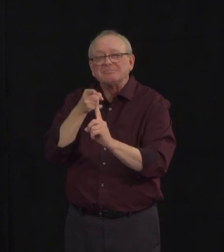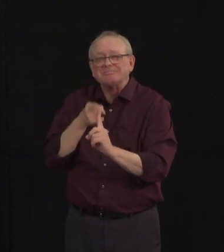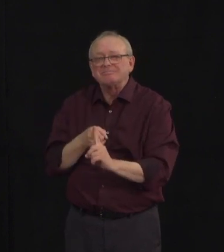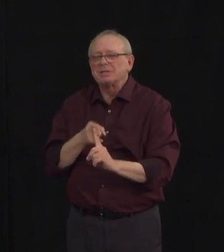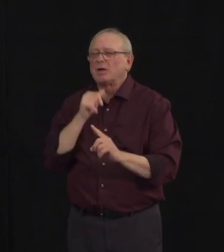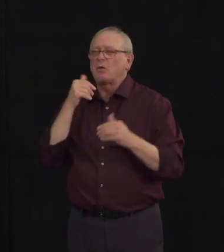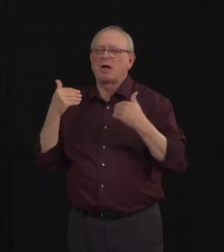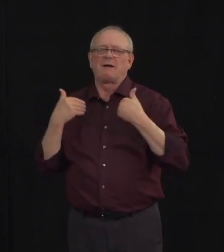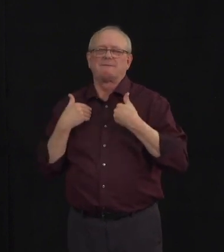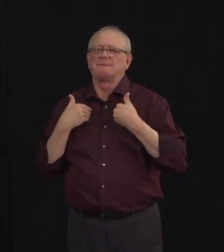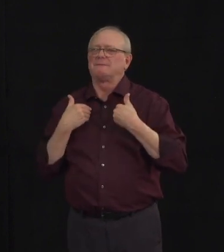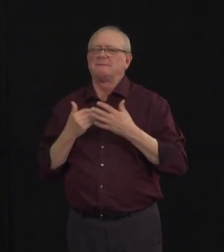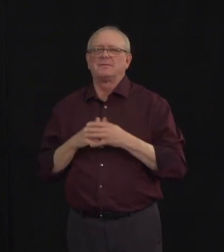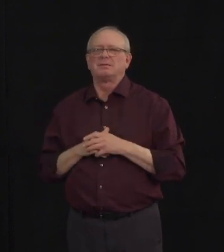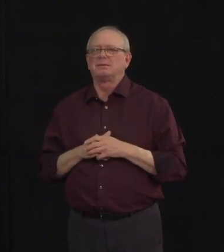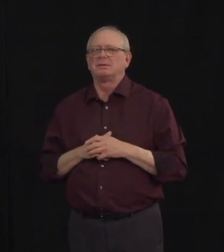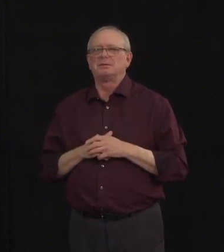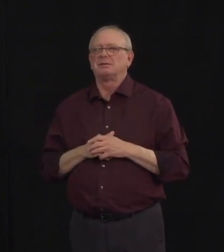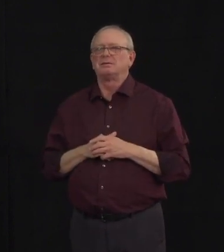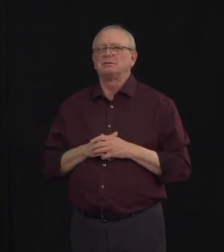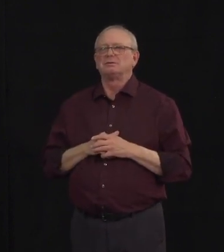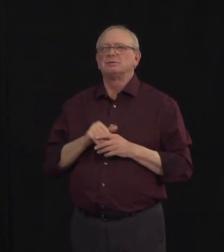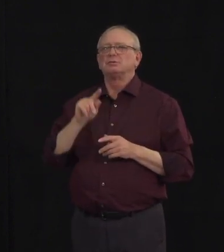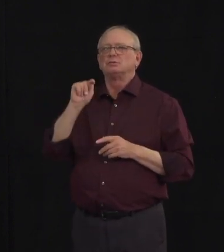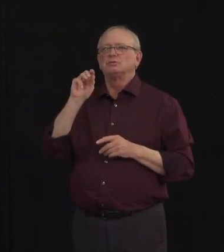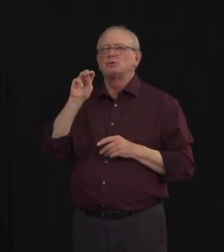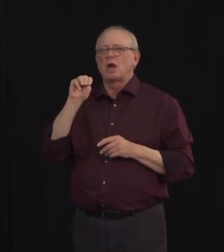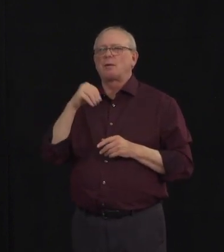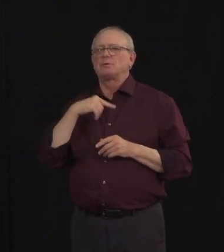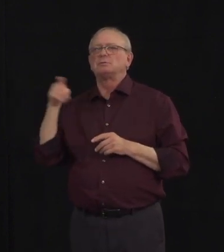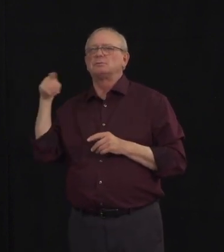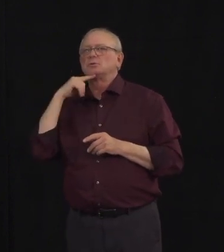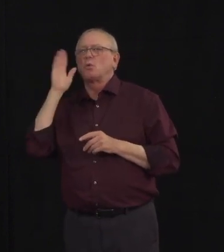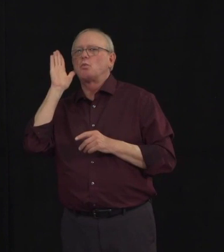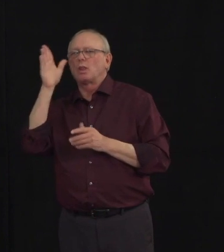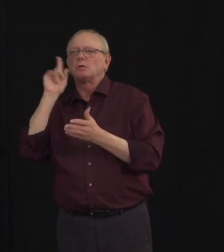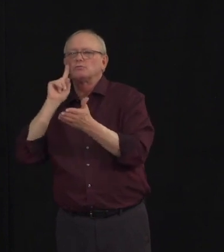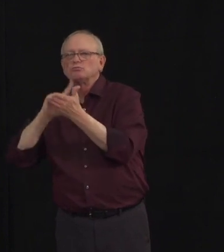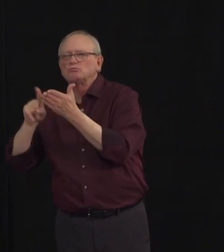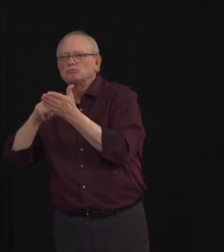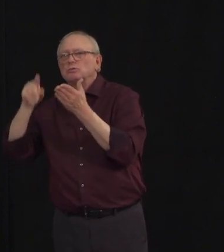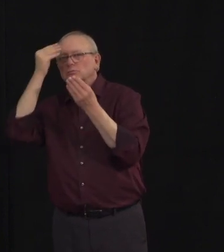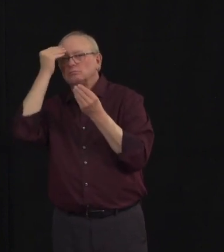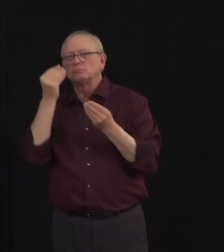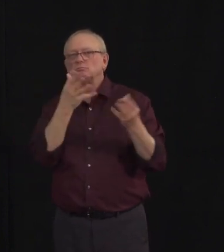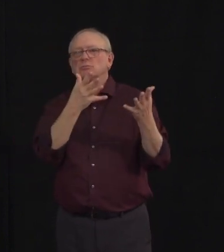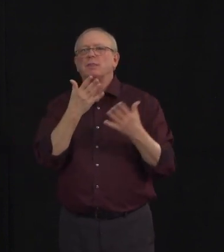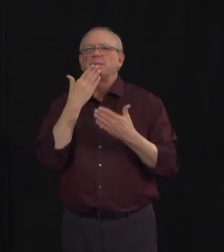look into it and follow up with you, Sean. Thank you all for tuning in. We will provide another update tomorrow afternoon.